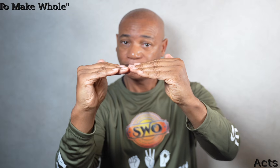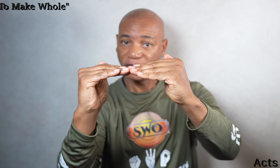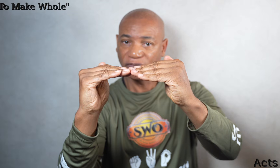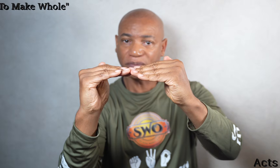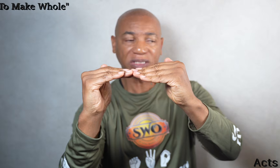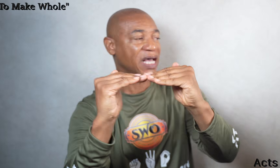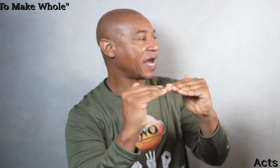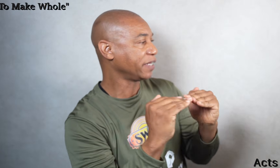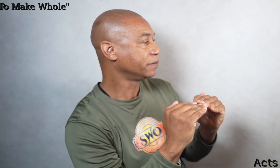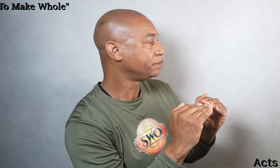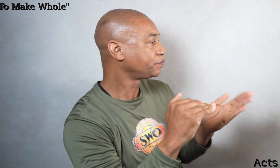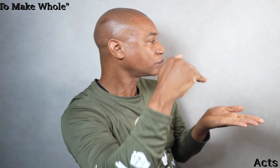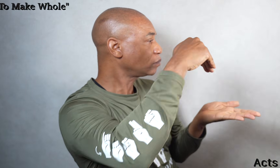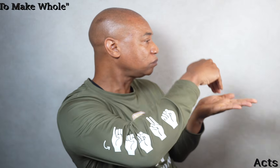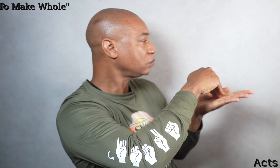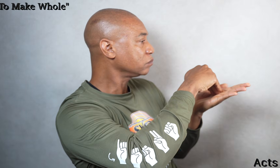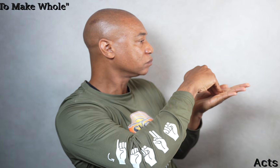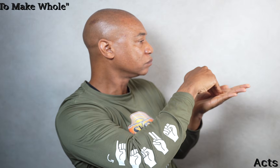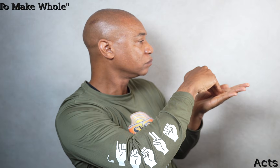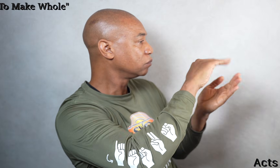From the side.